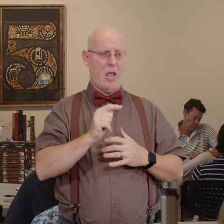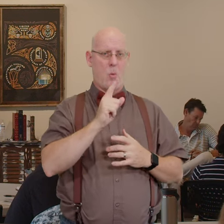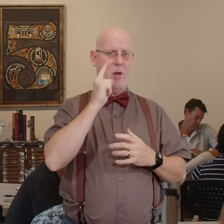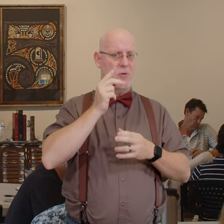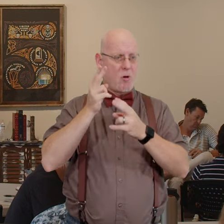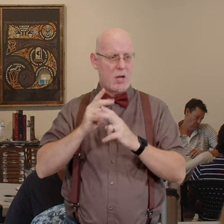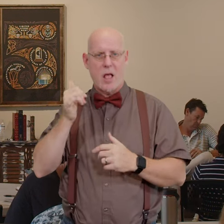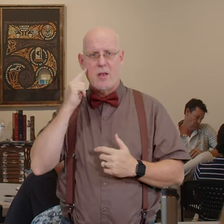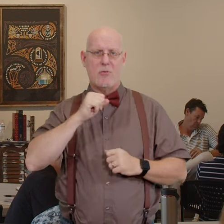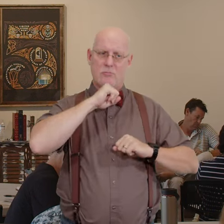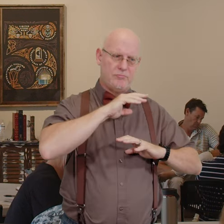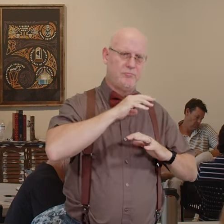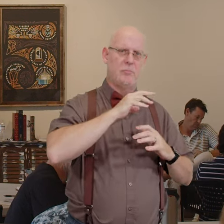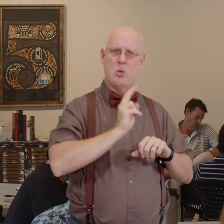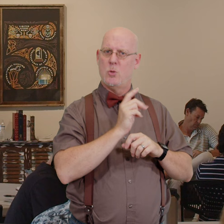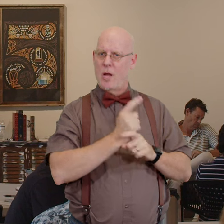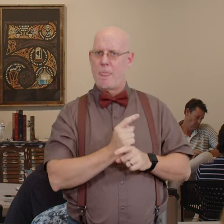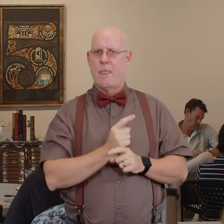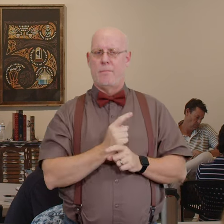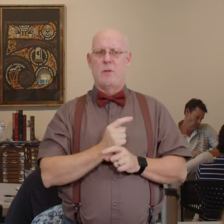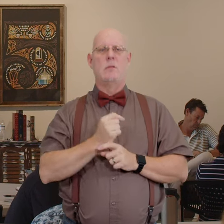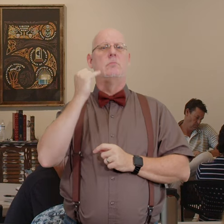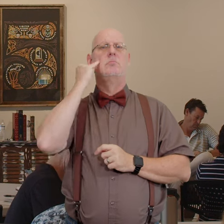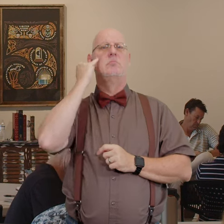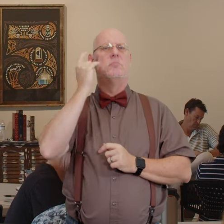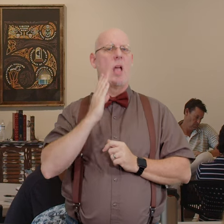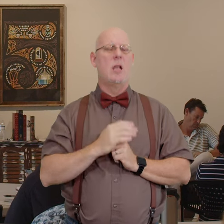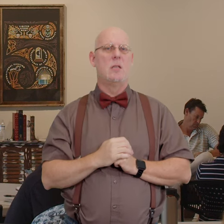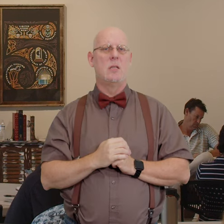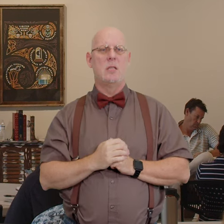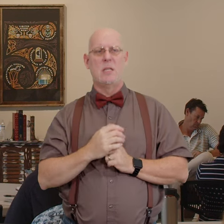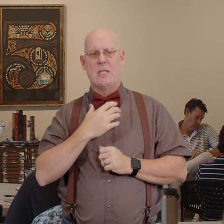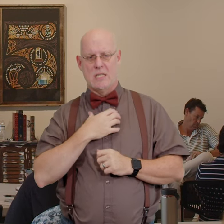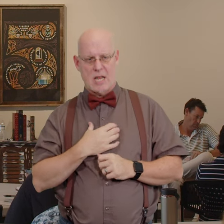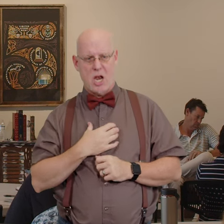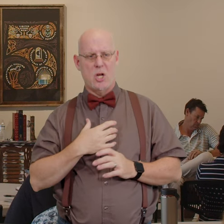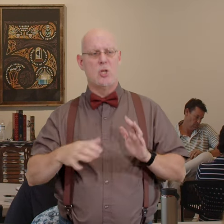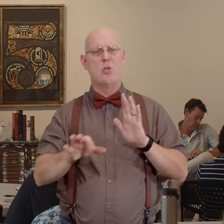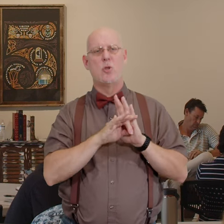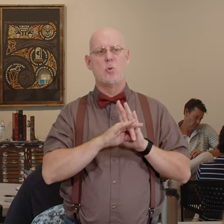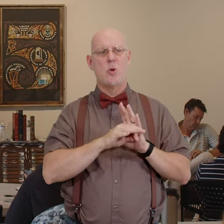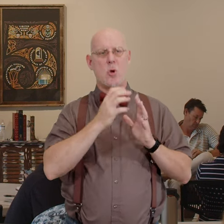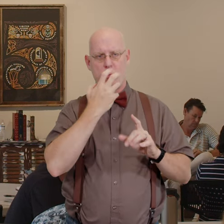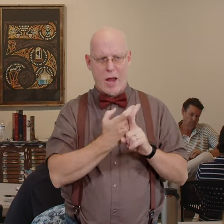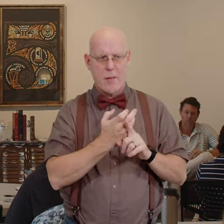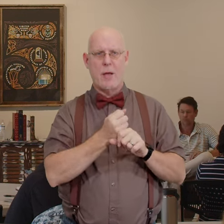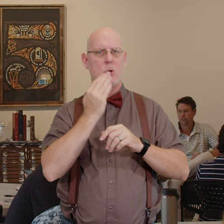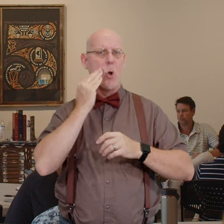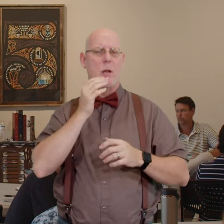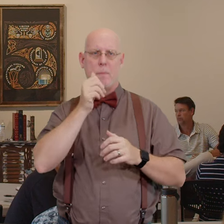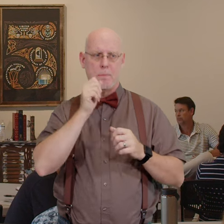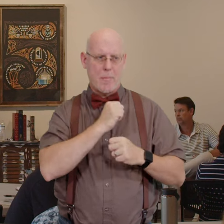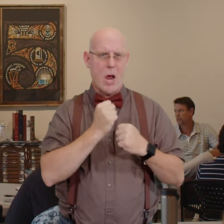lump one vessel for honorable use and another for dishonorable use? What if God, desiring to show his wrath, and to make known